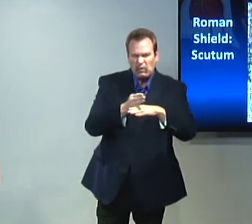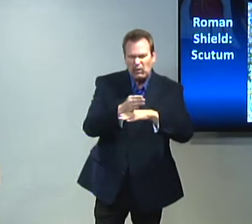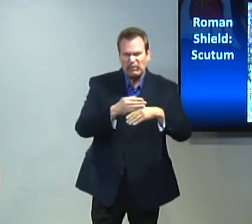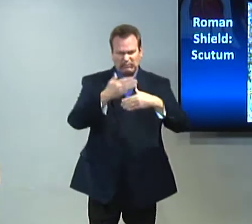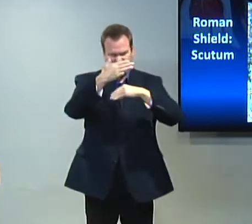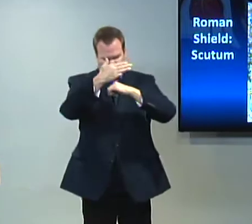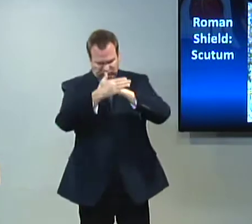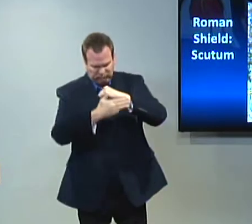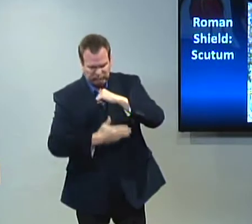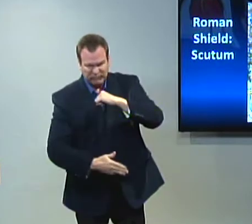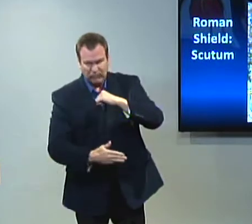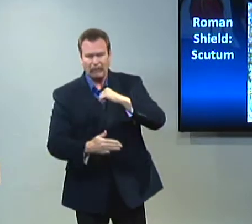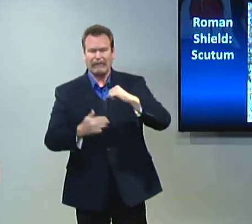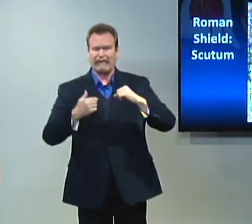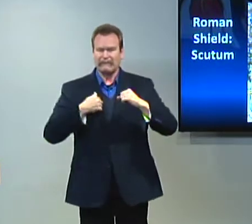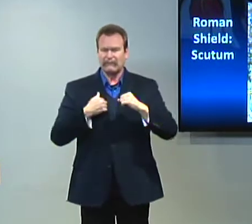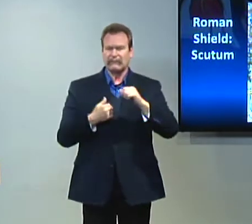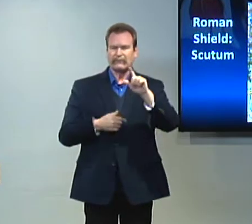They were typically made out of wood